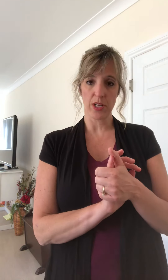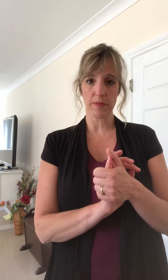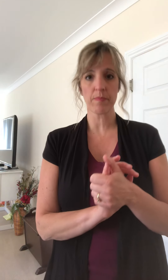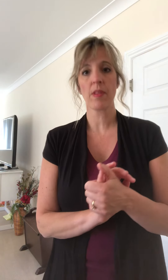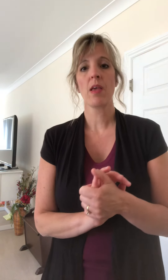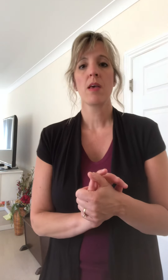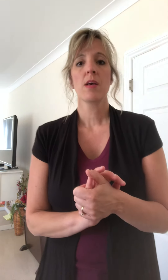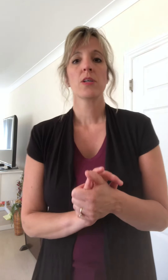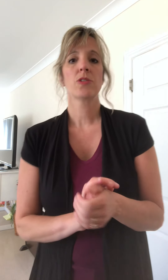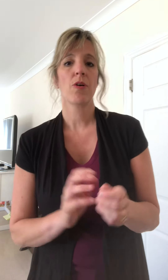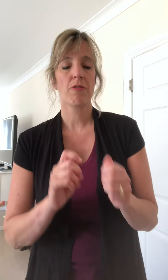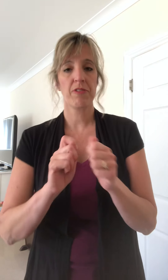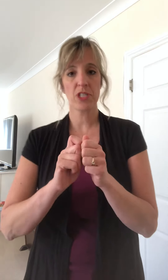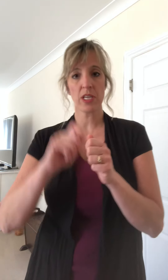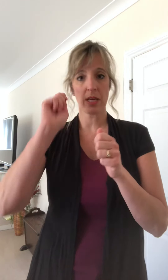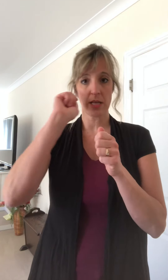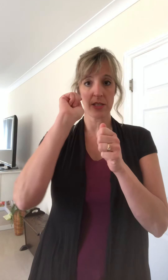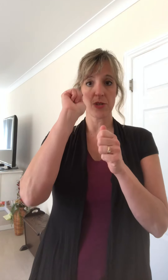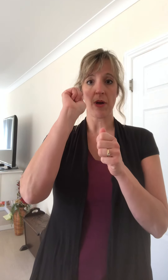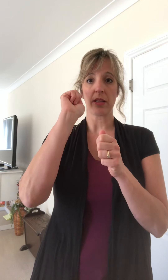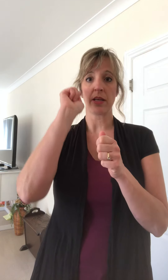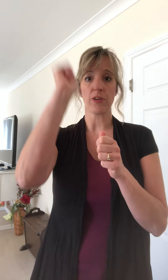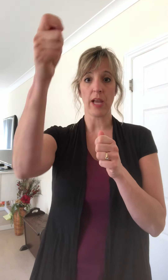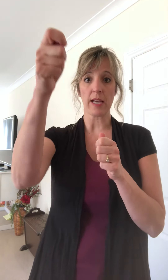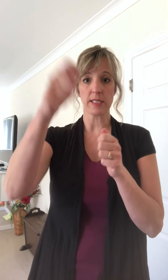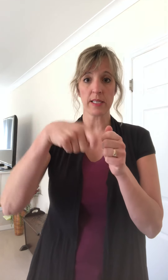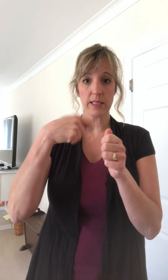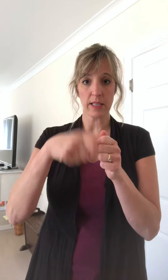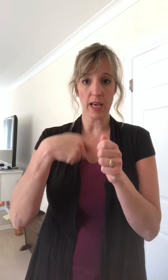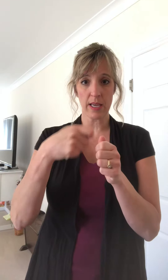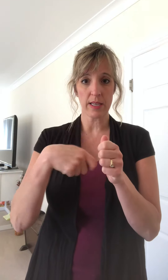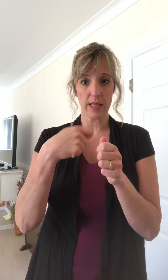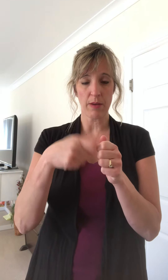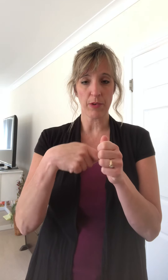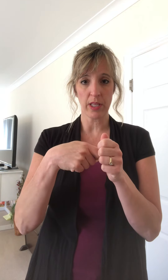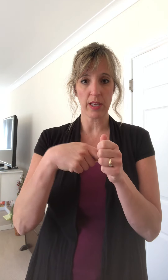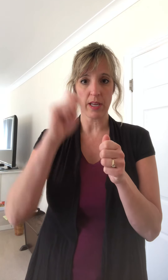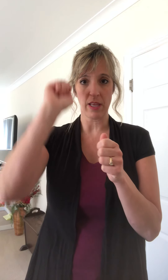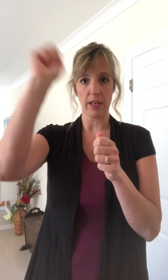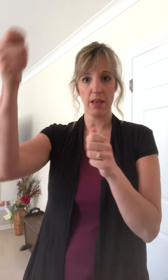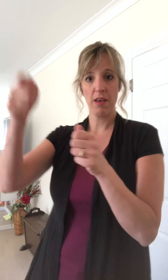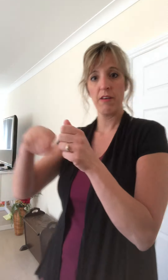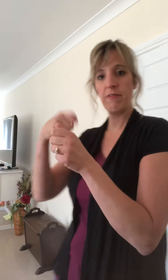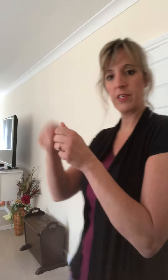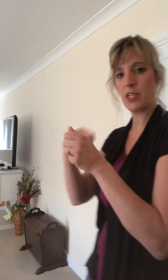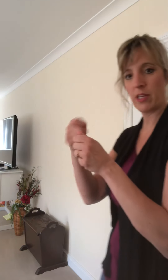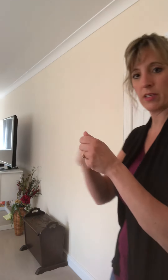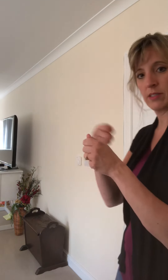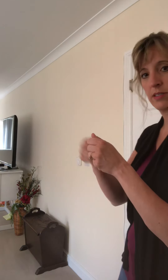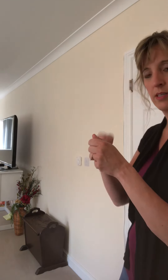fishing. So fishing is you act like you're casting the line and then reeling it in. Fishing,